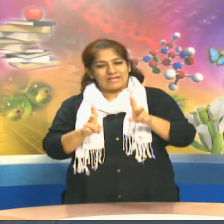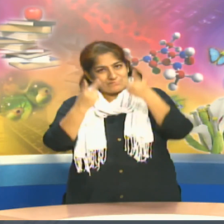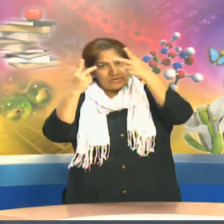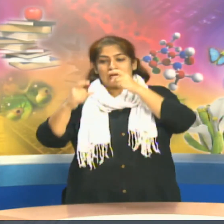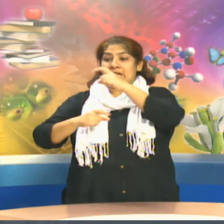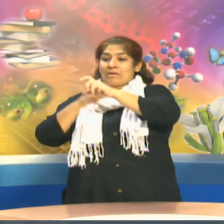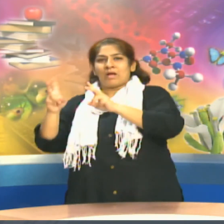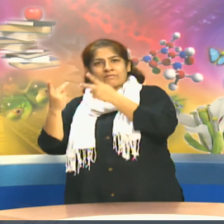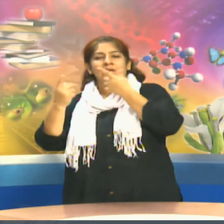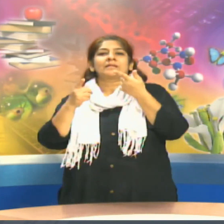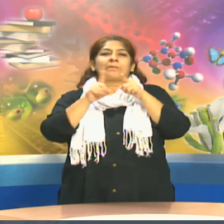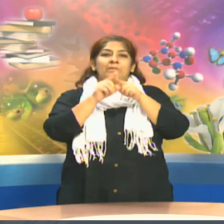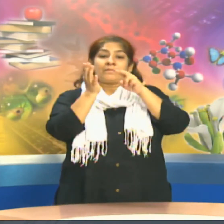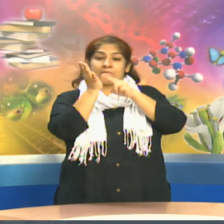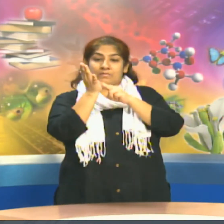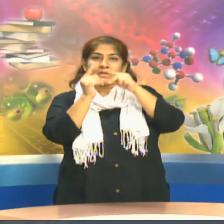columns, and then further